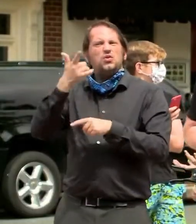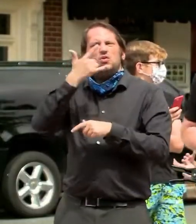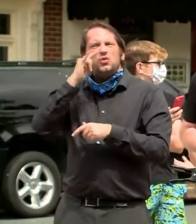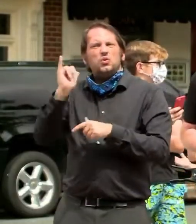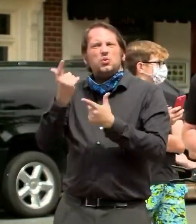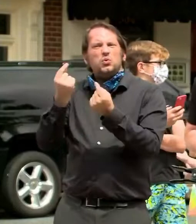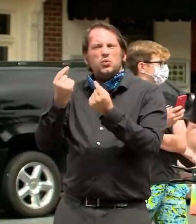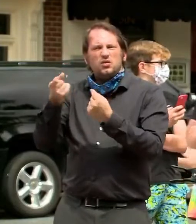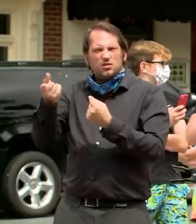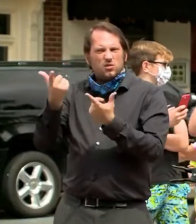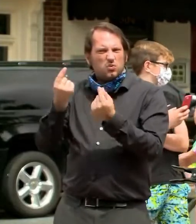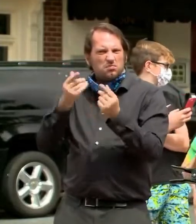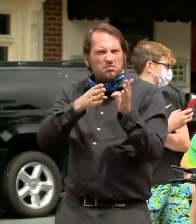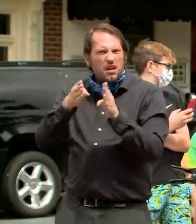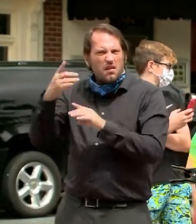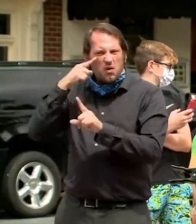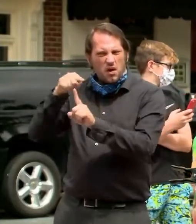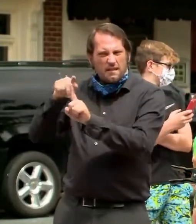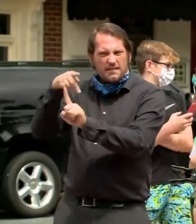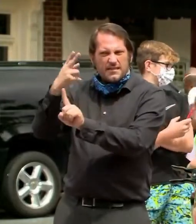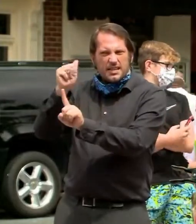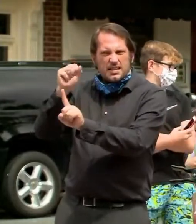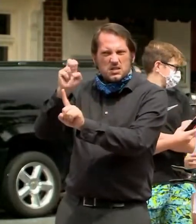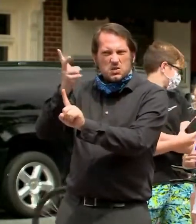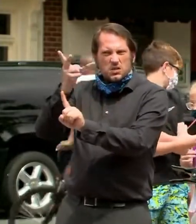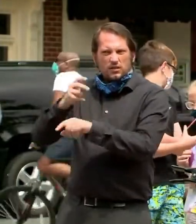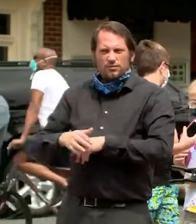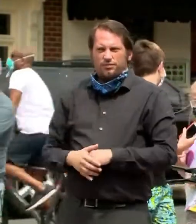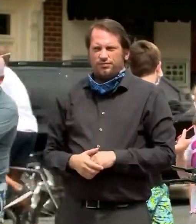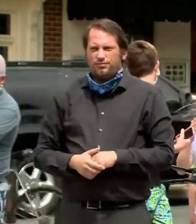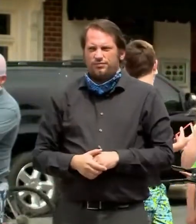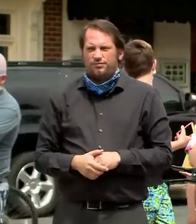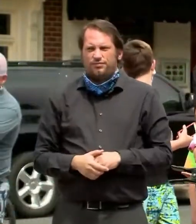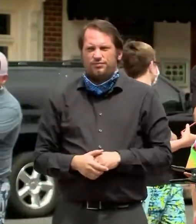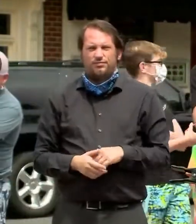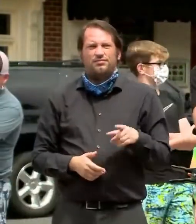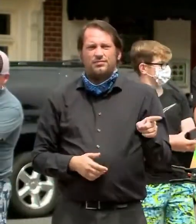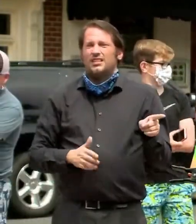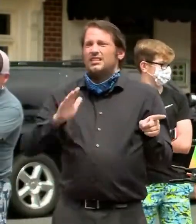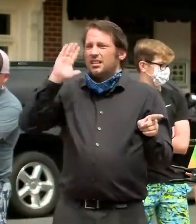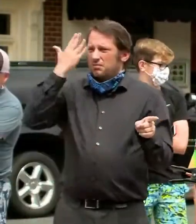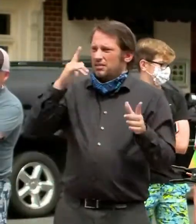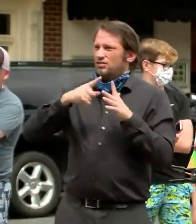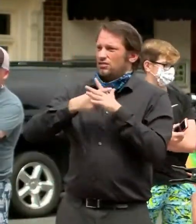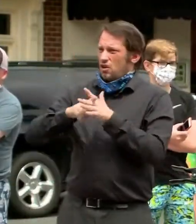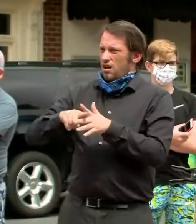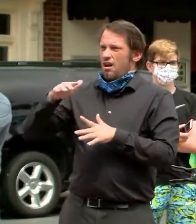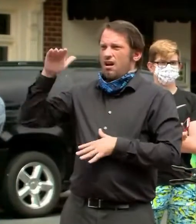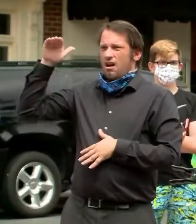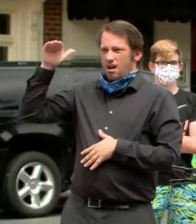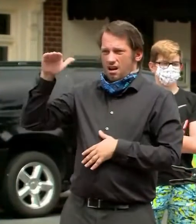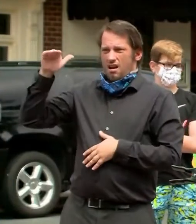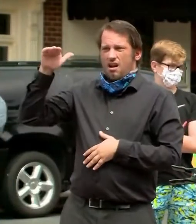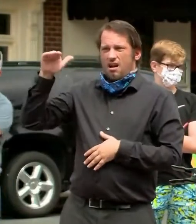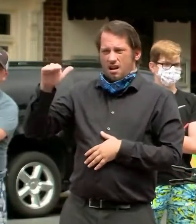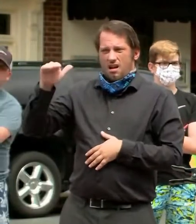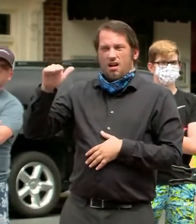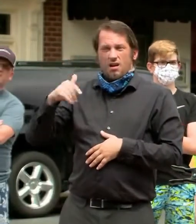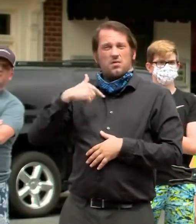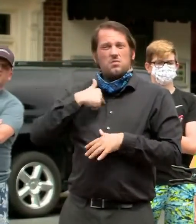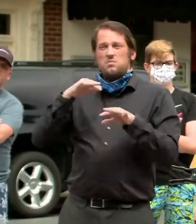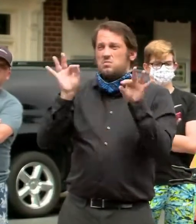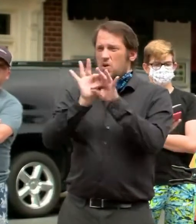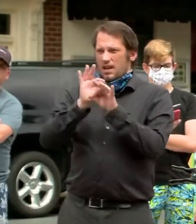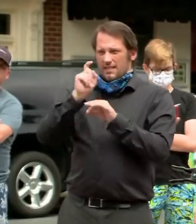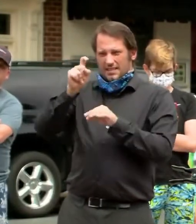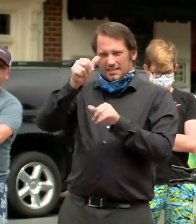So far, we've got a downward trends in most of the things we're trying to get. We are trying to get the state, which